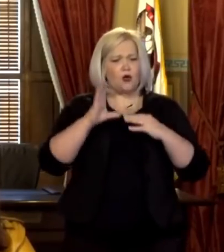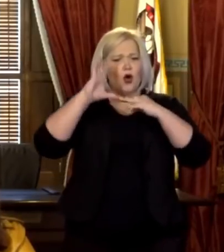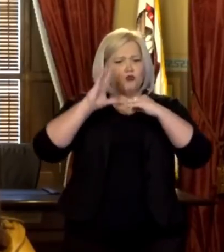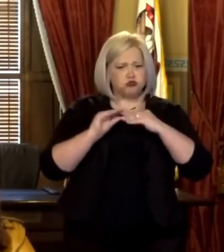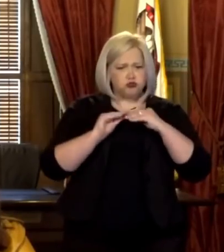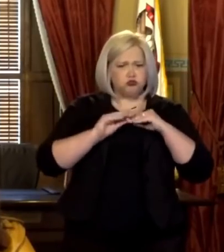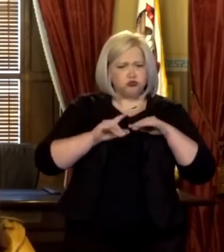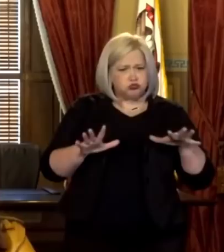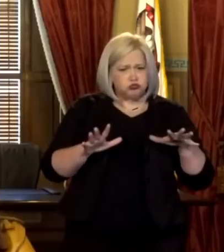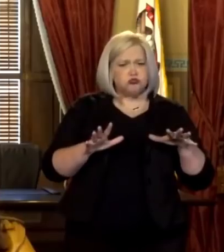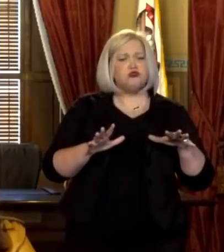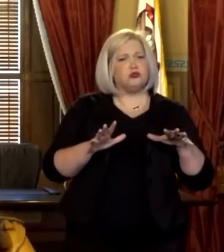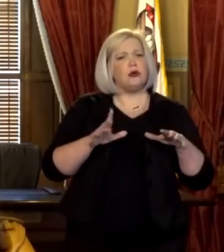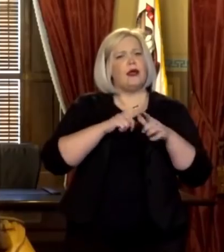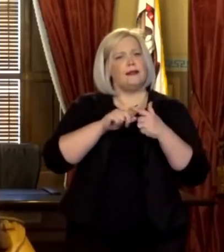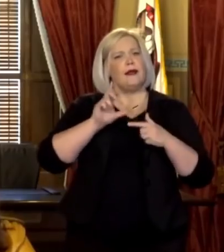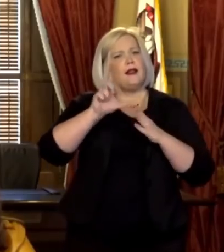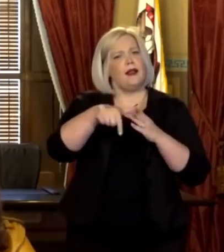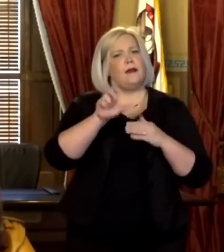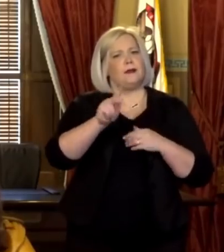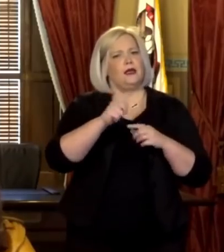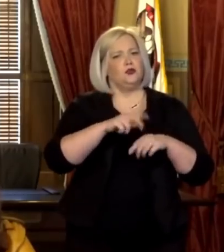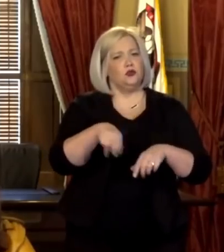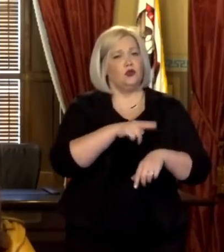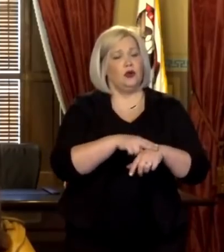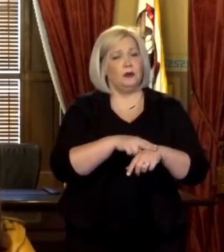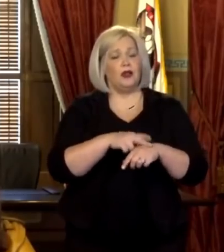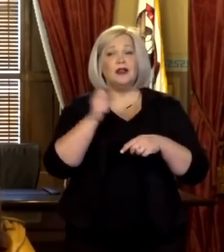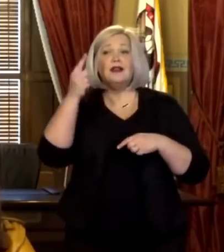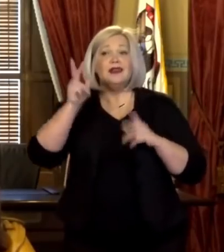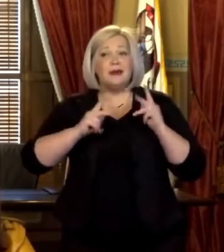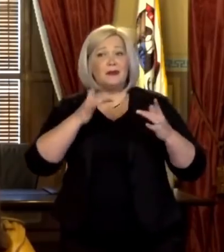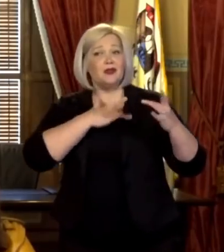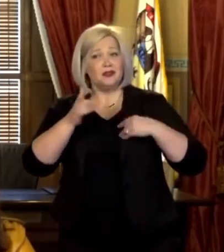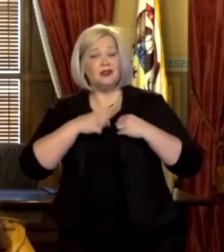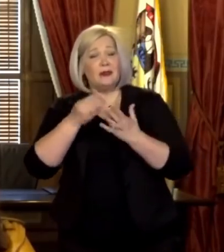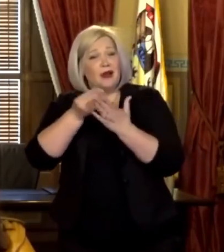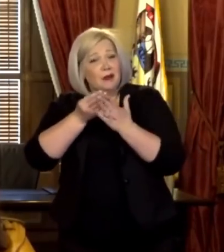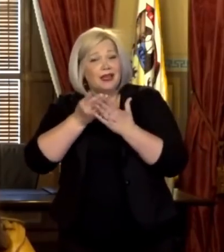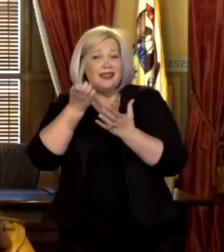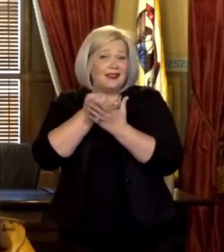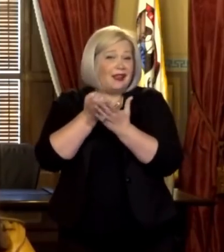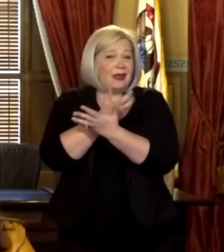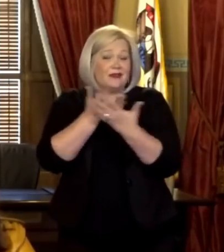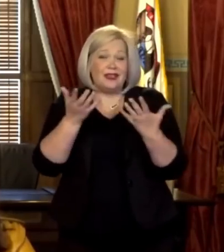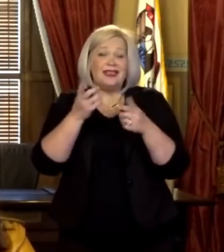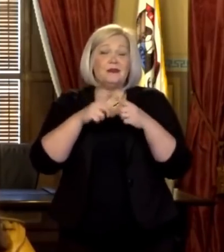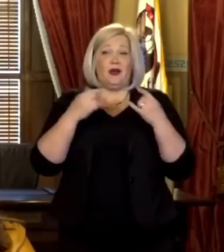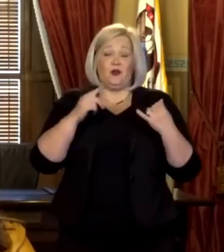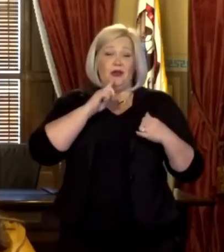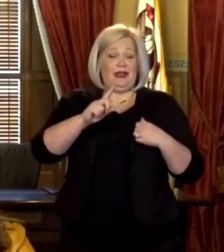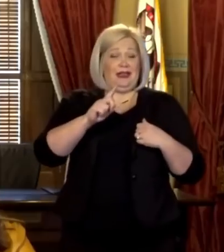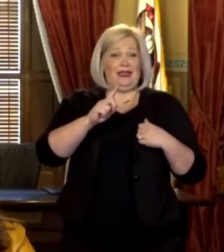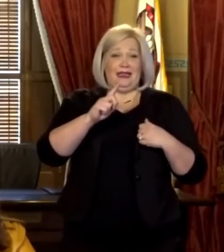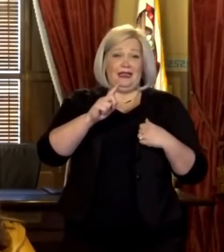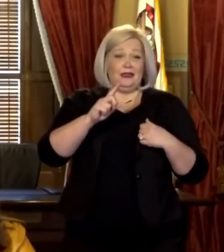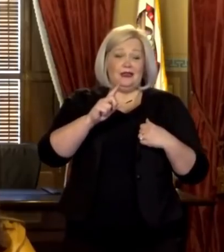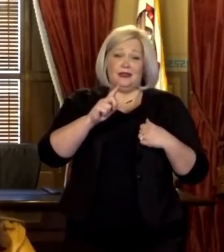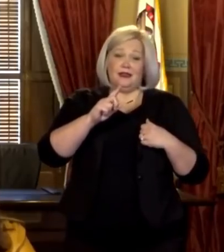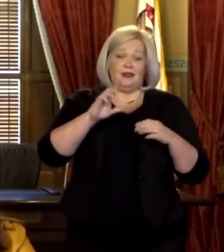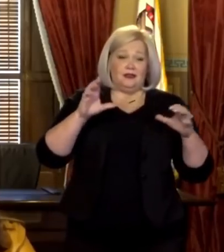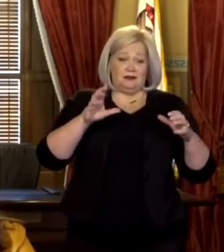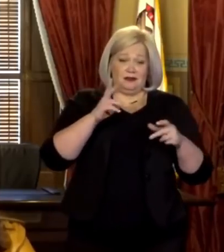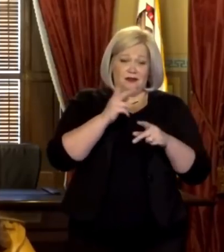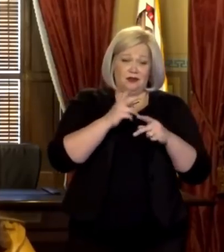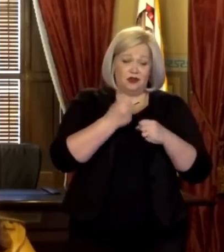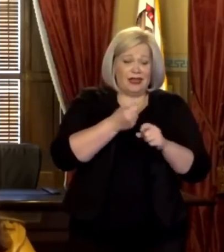understand the incredible cost that we're confronting, realize that being aggressive is actually the best thing for our economy, and that's precisely what we're doing. It